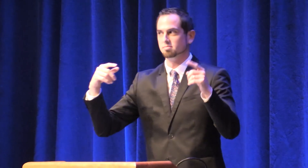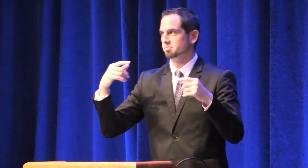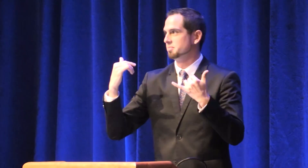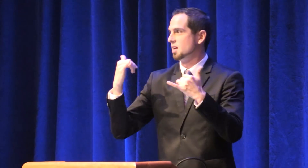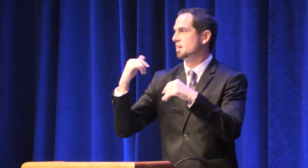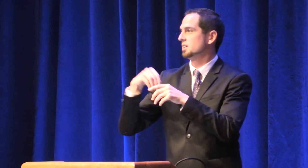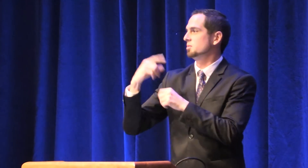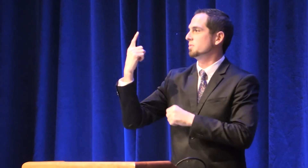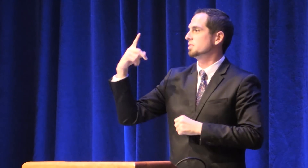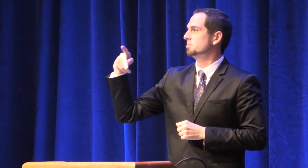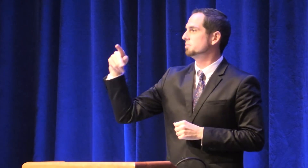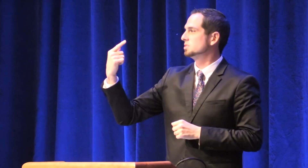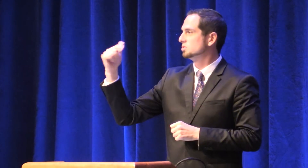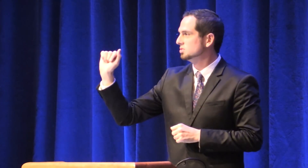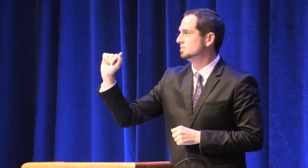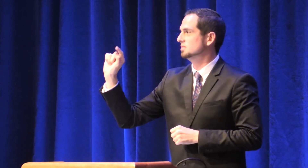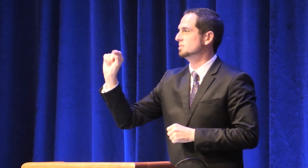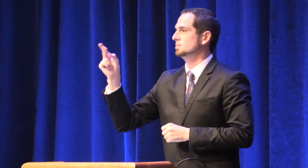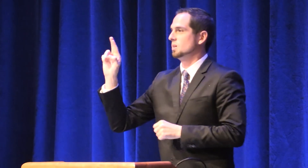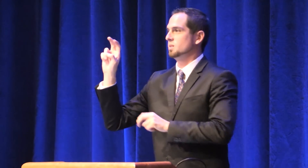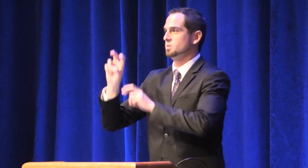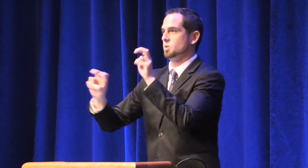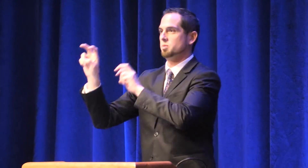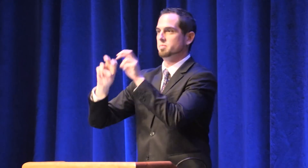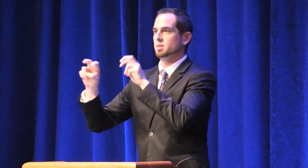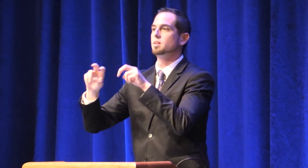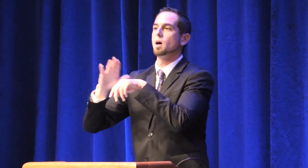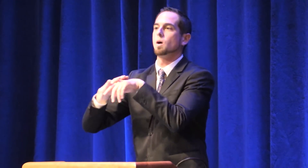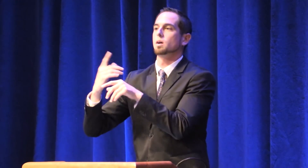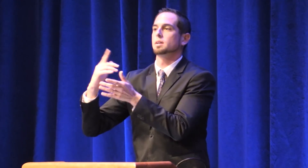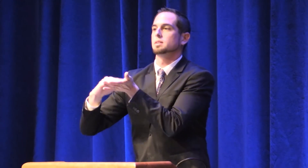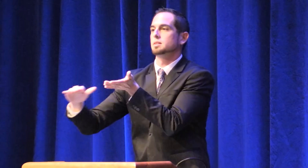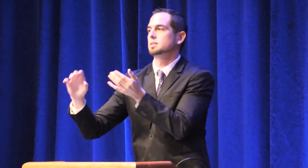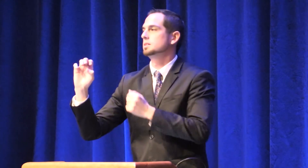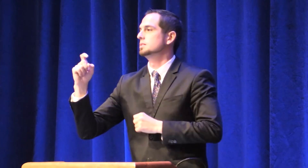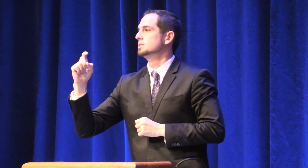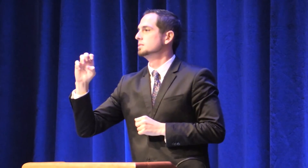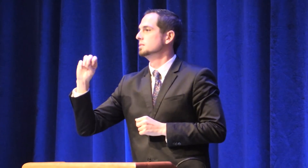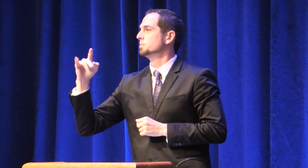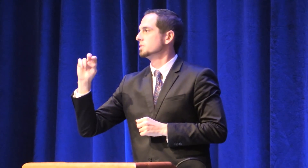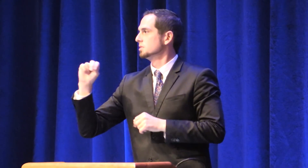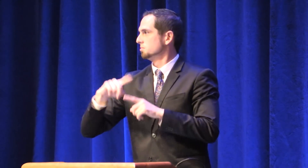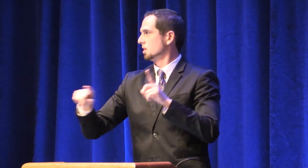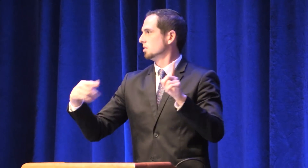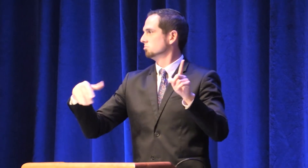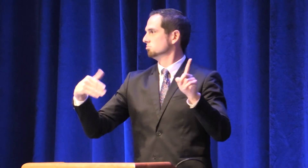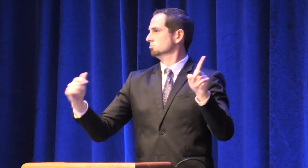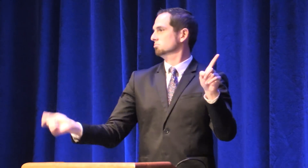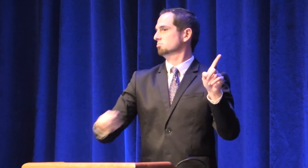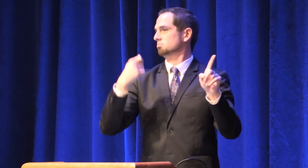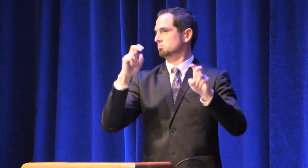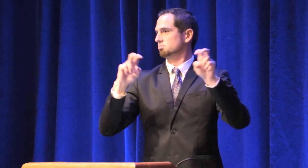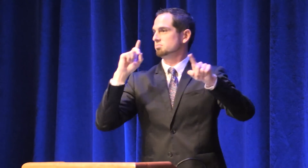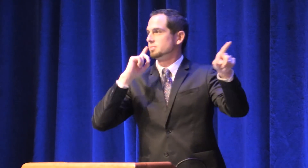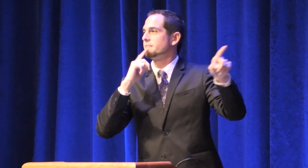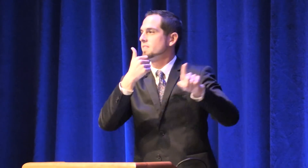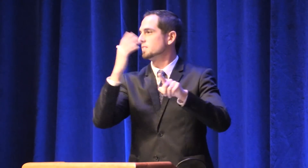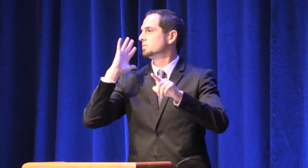individuals at the top of their game, Kevin Hall and Alan John, one of them who was a star at Ohio